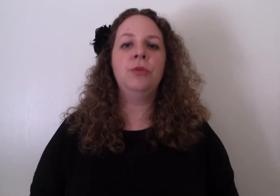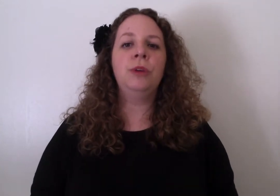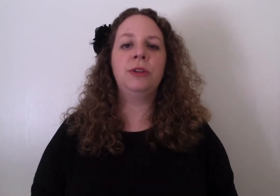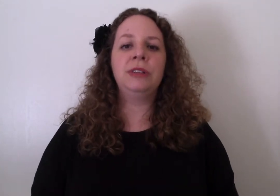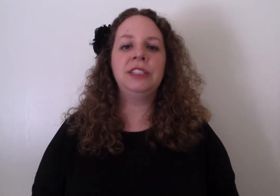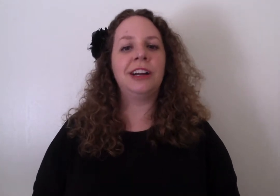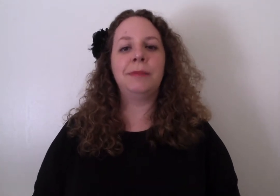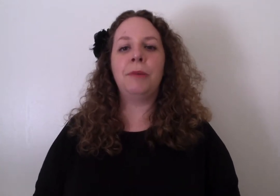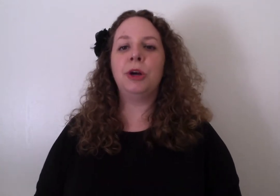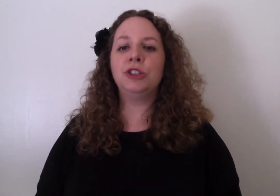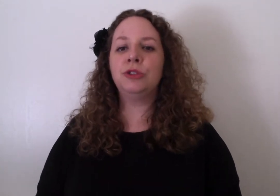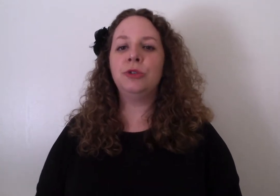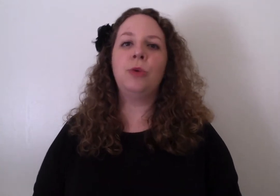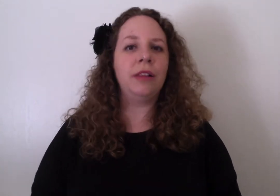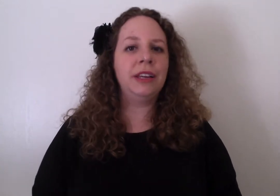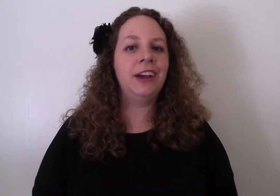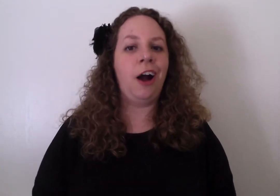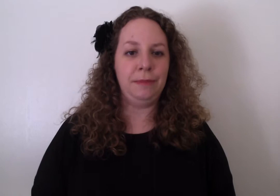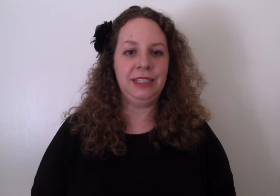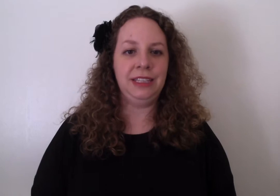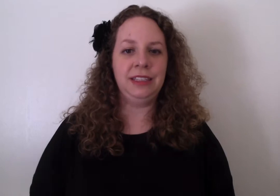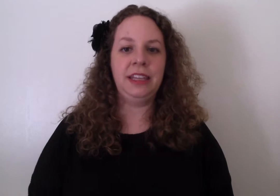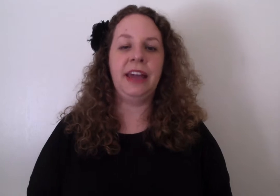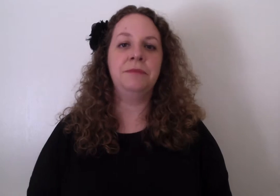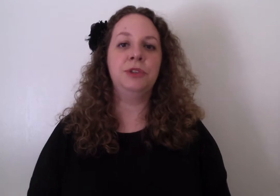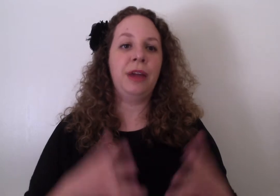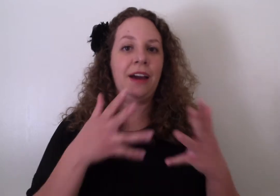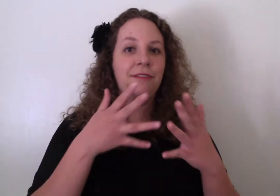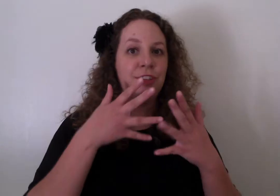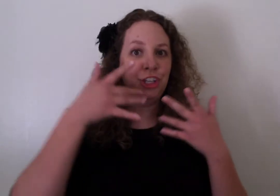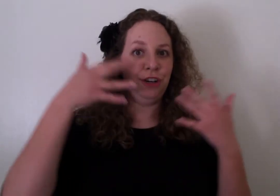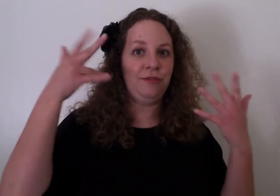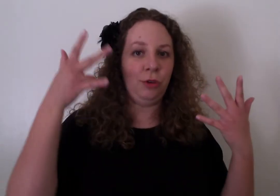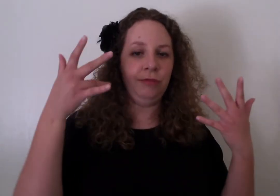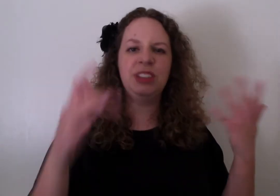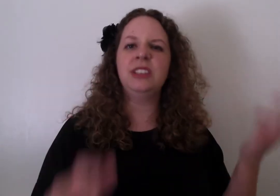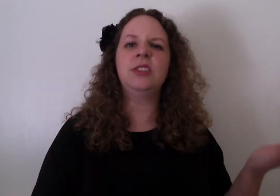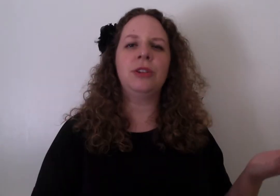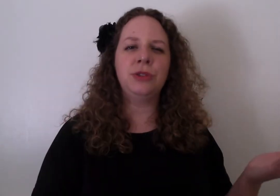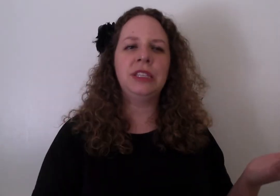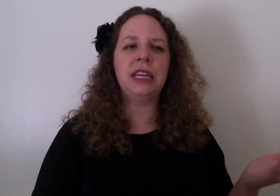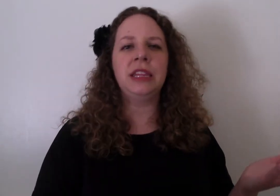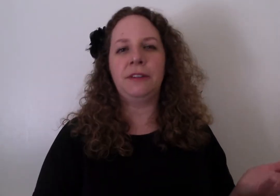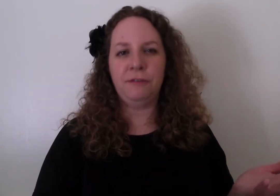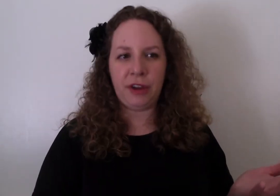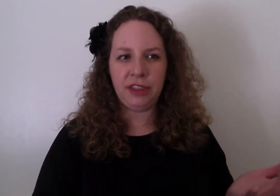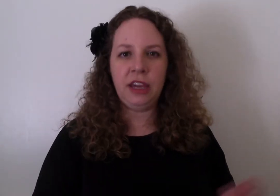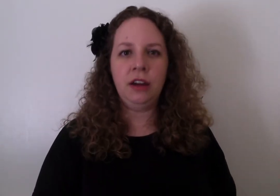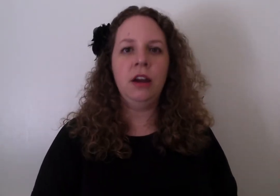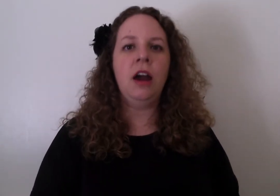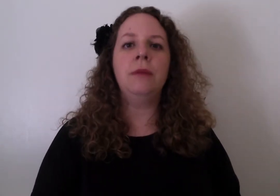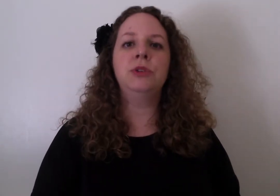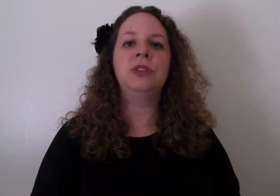are going to talk about personal quality opposites. Okay, so we have cheerful. This is also the sign like friendly. So this can